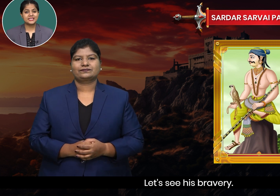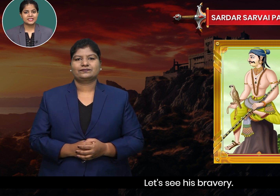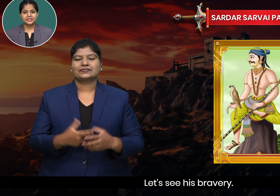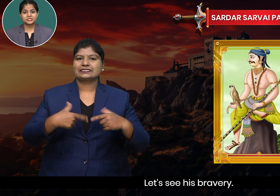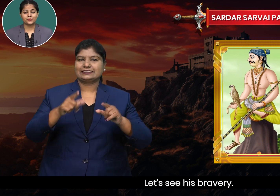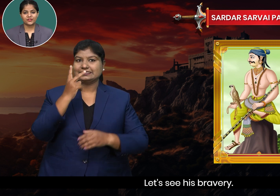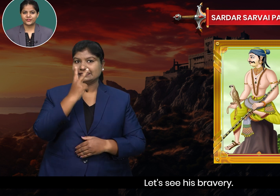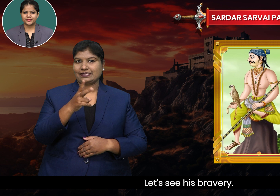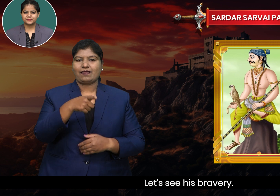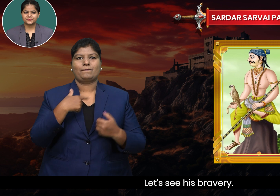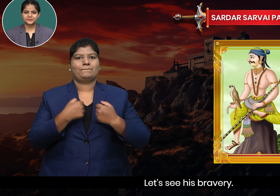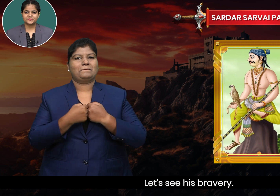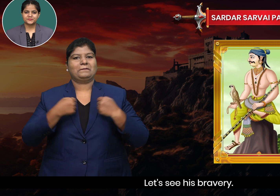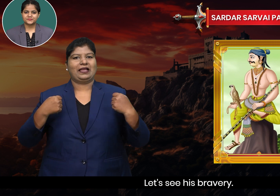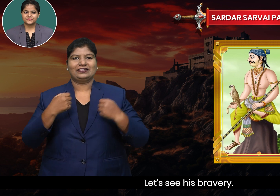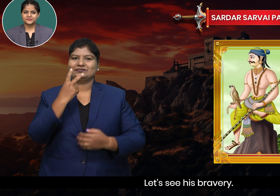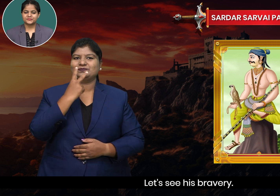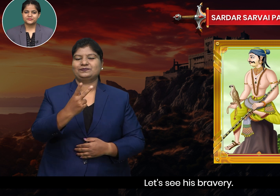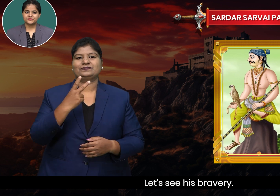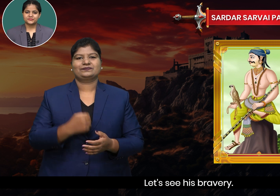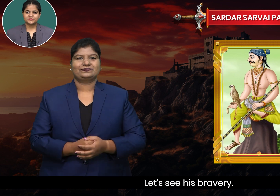Let's see his bravery.